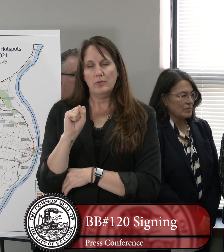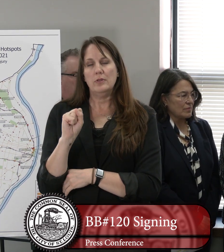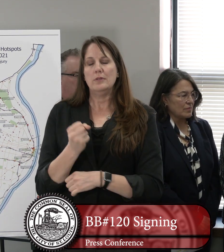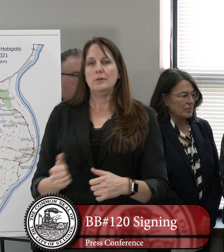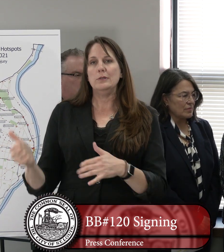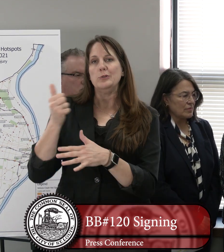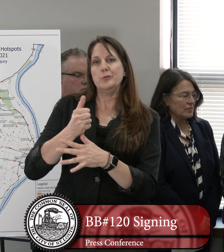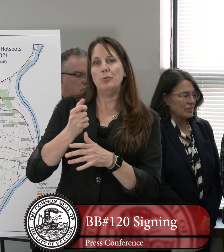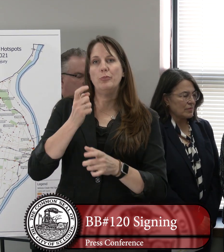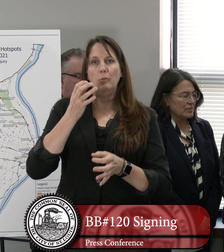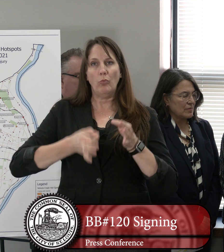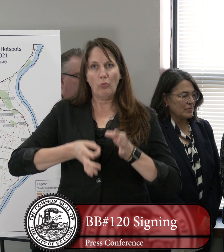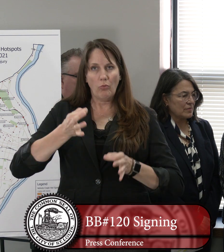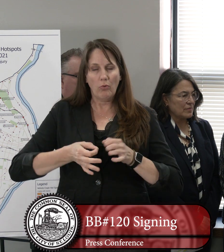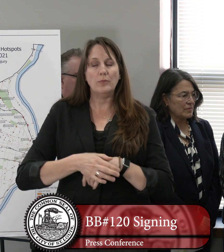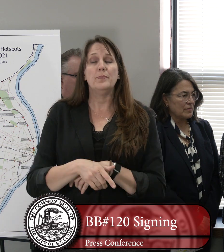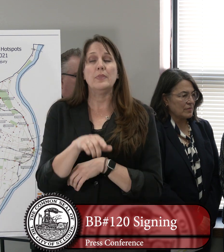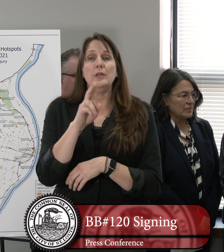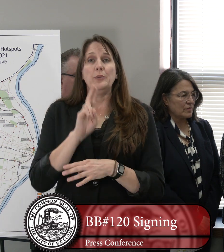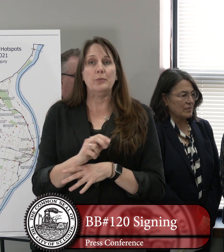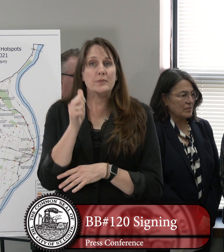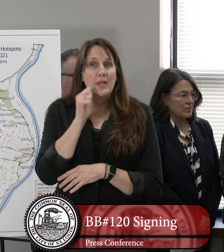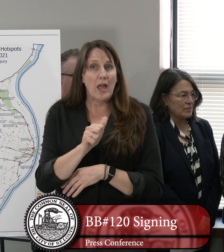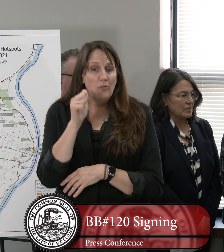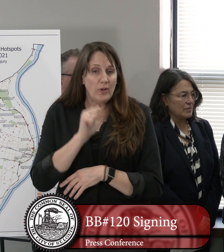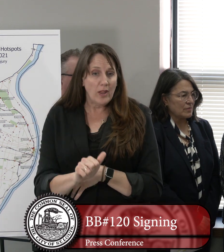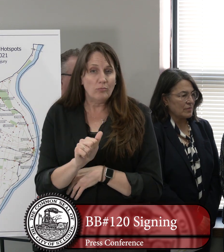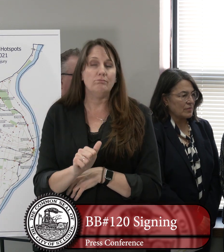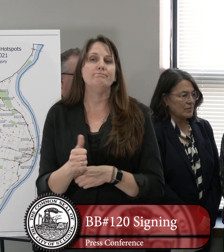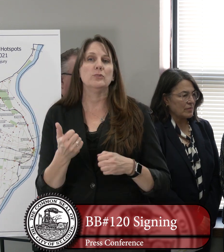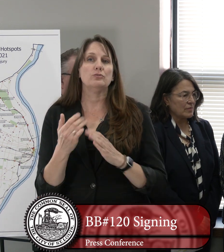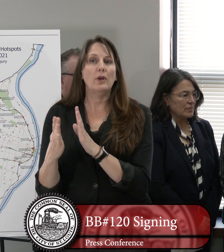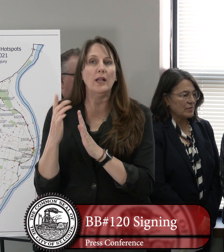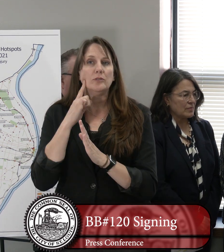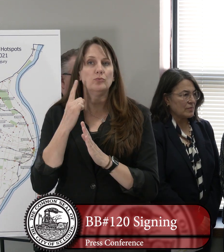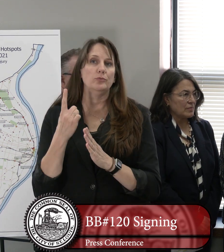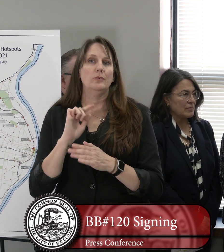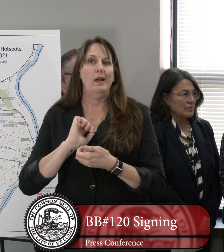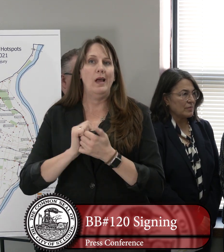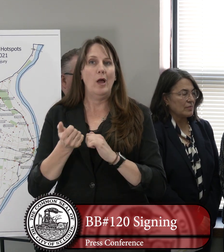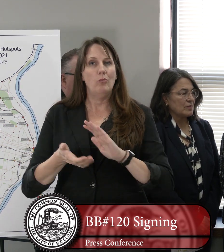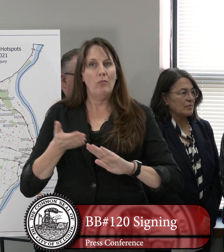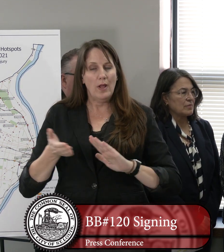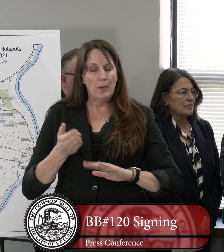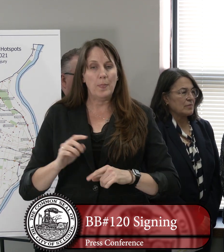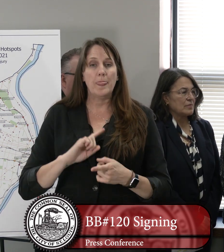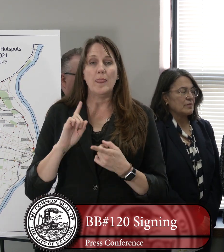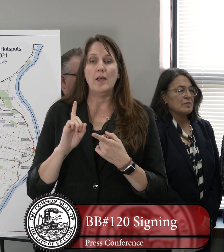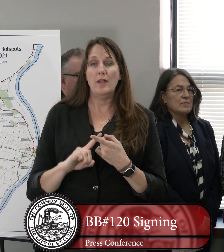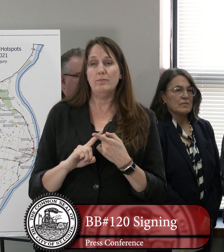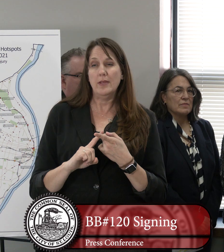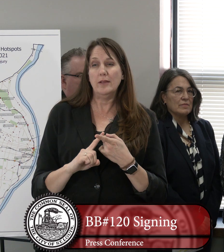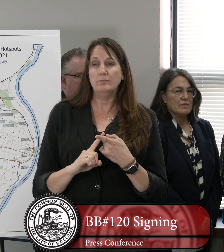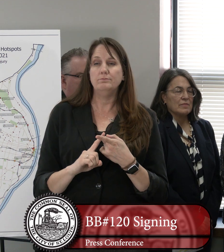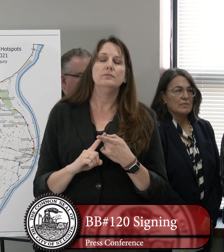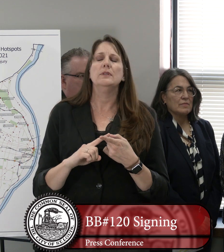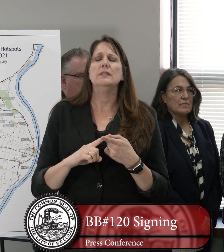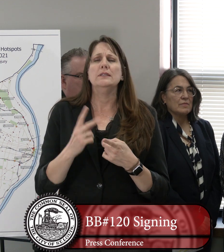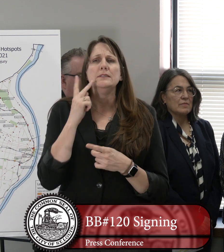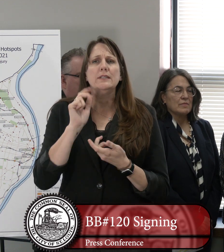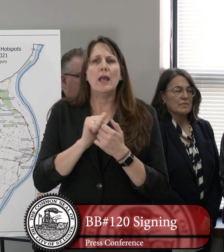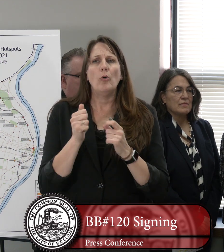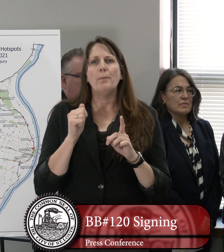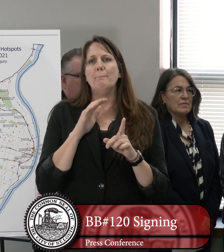for deployment, and regularly assessing ticketing data to determine impact upon communities of color and efficacy